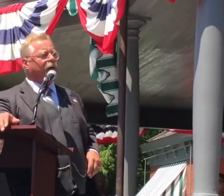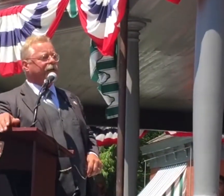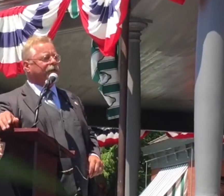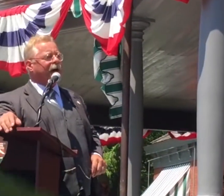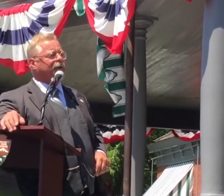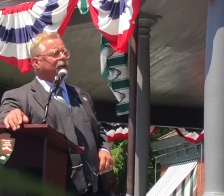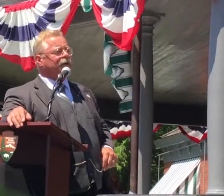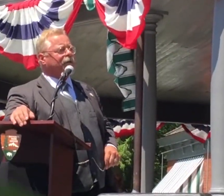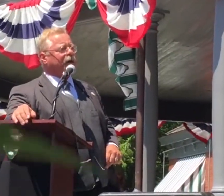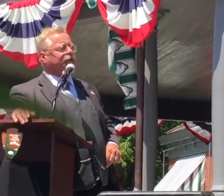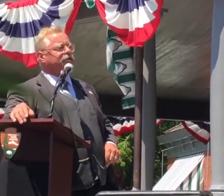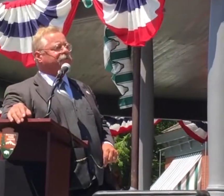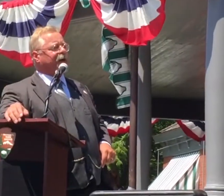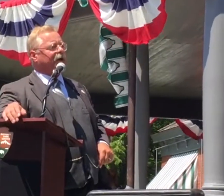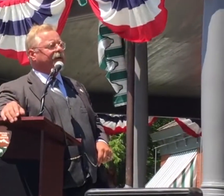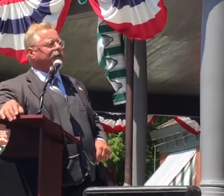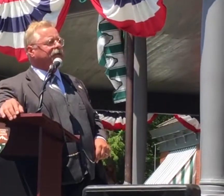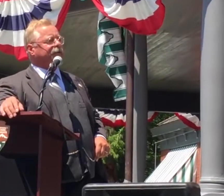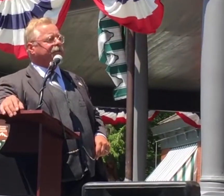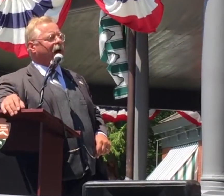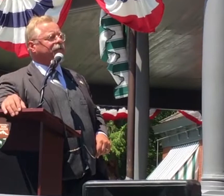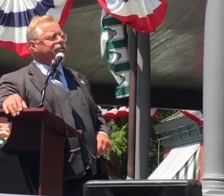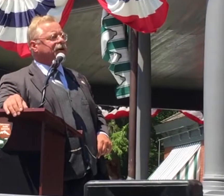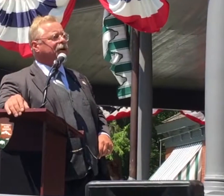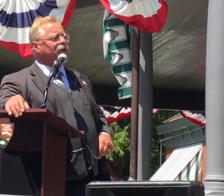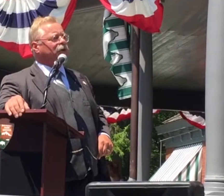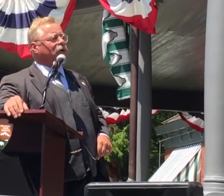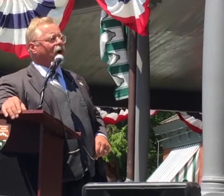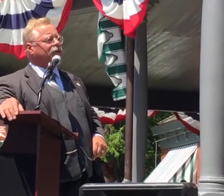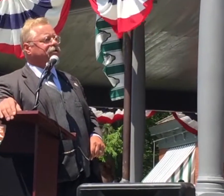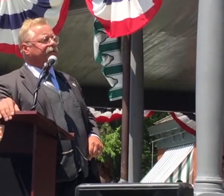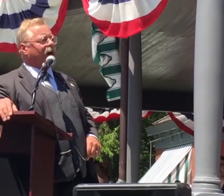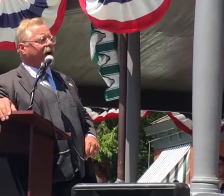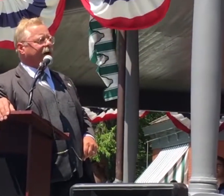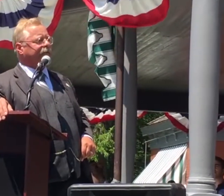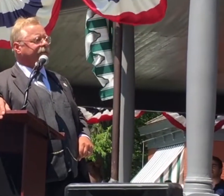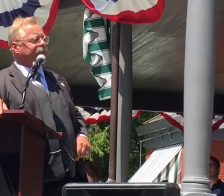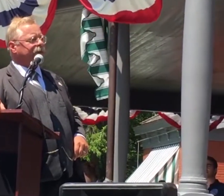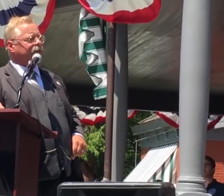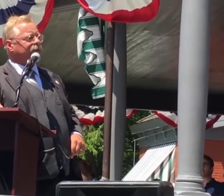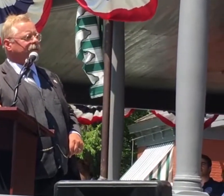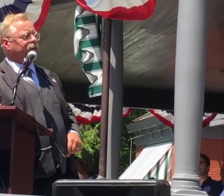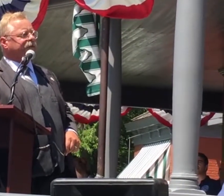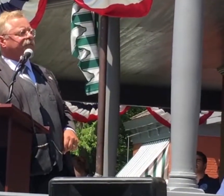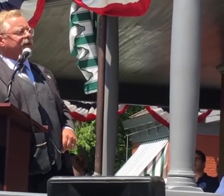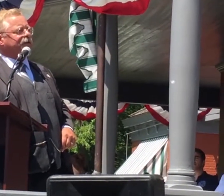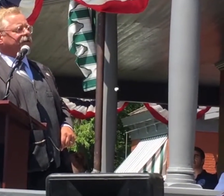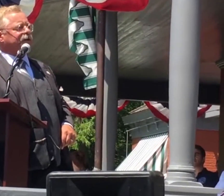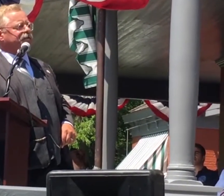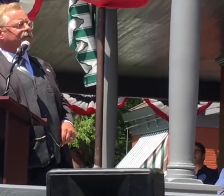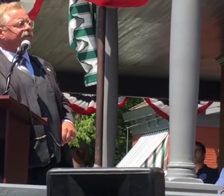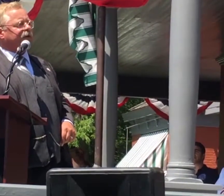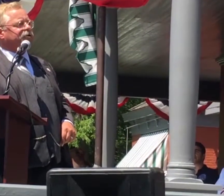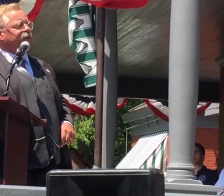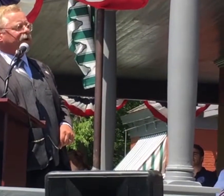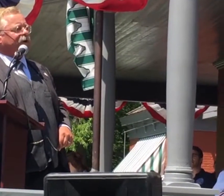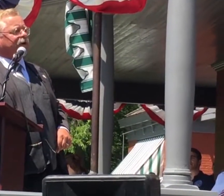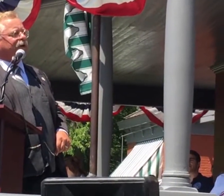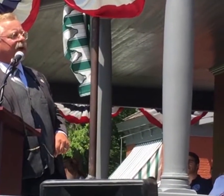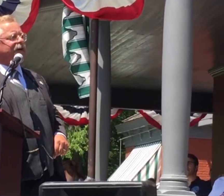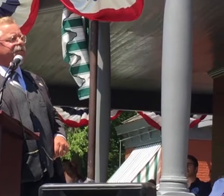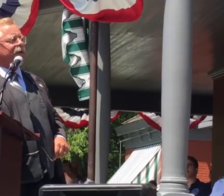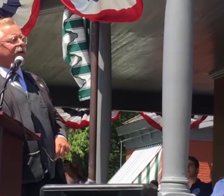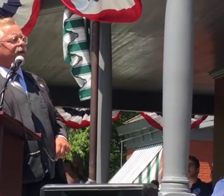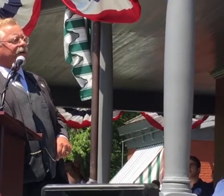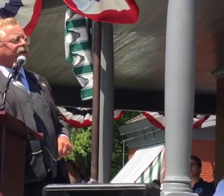did not know whether or not the great experiment of a democracy would long survive. But the victories at